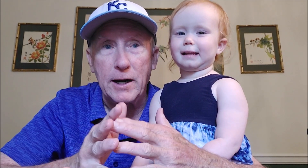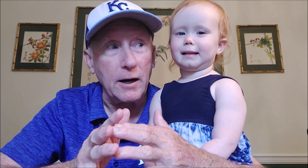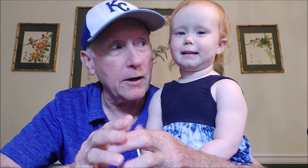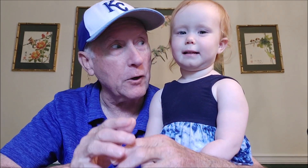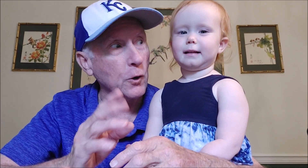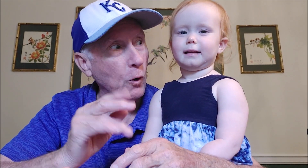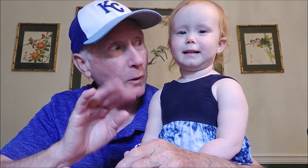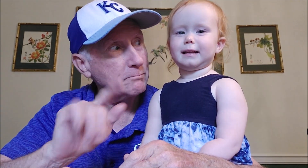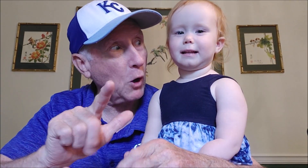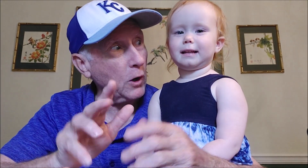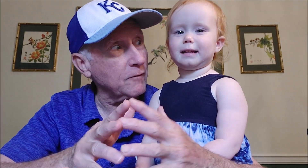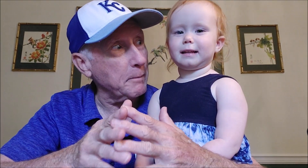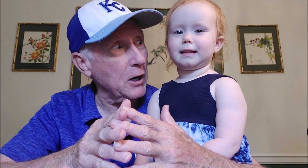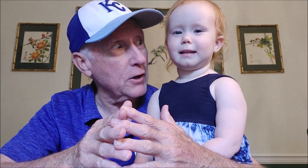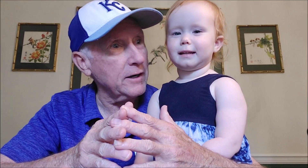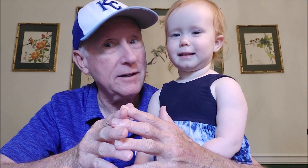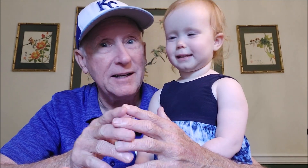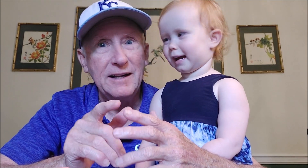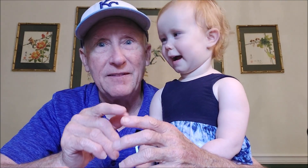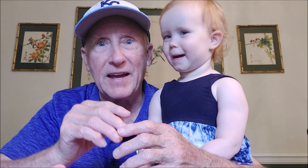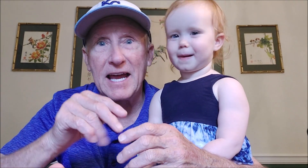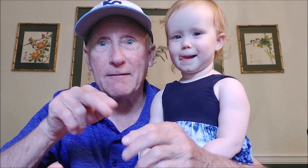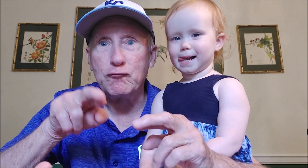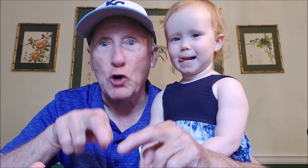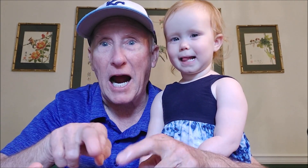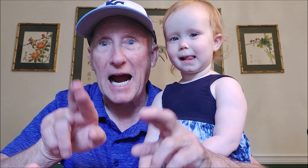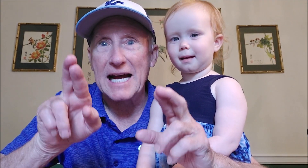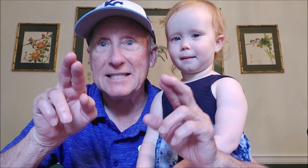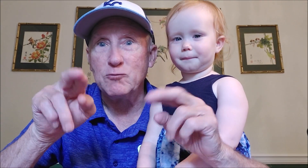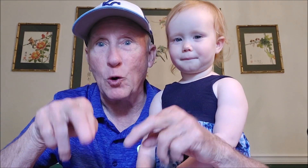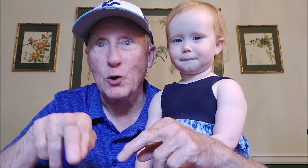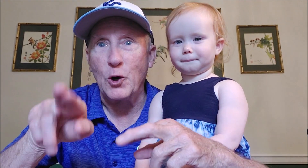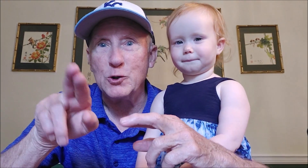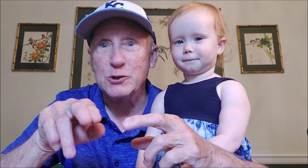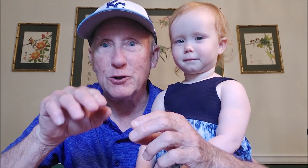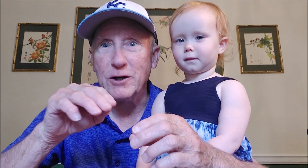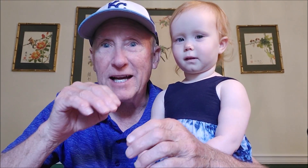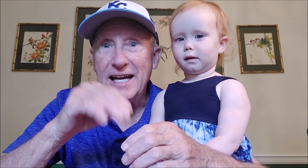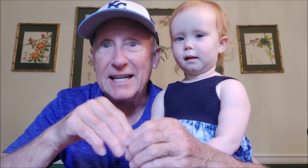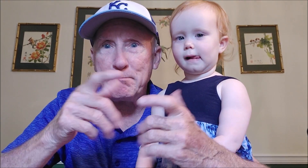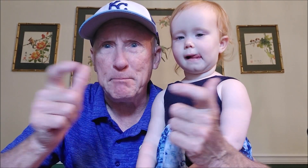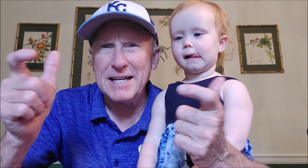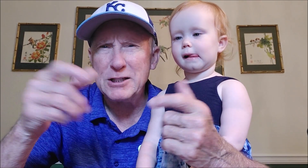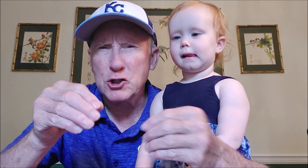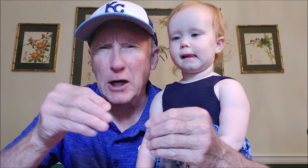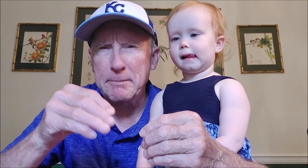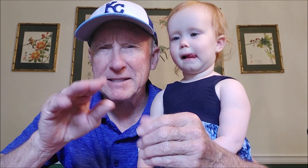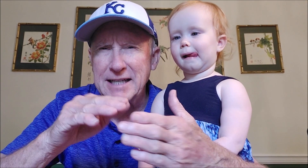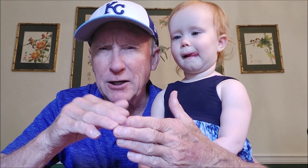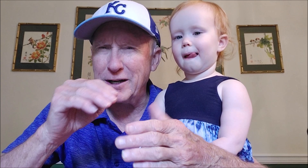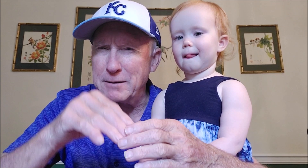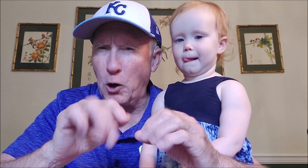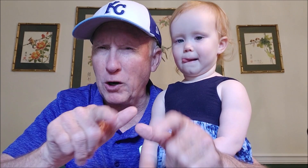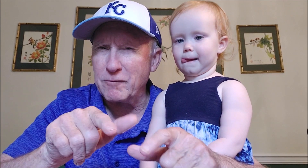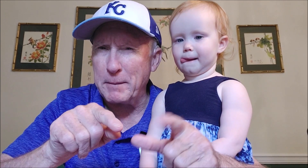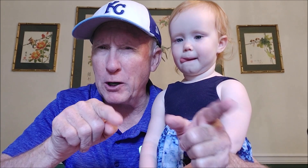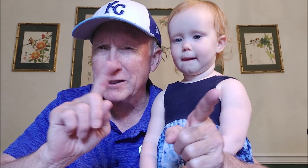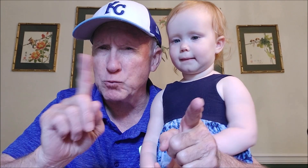America. You know what Mall of America? Yeah. They have ride, roller coaster, beach, shopping center in Mall of America, where